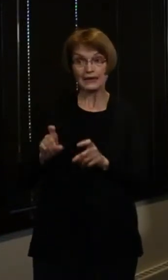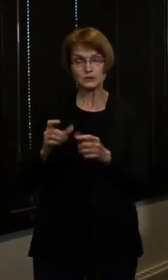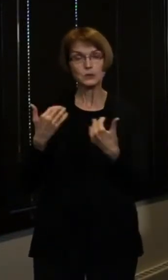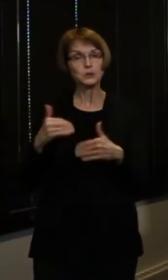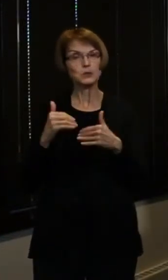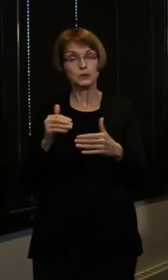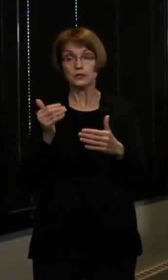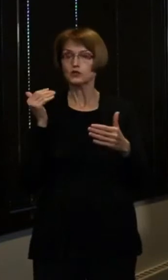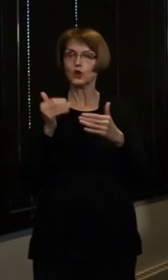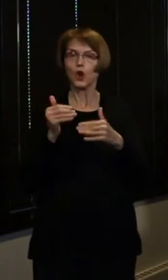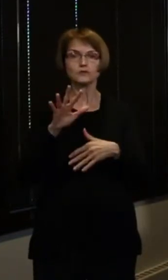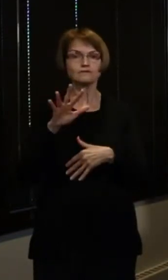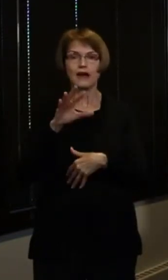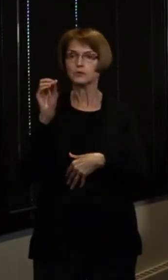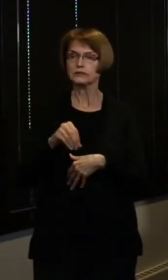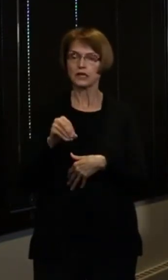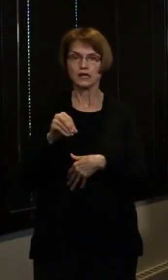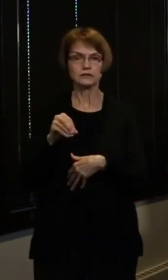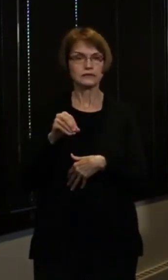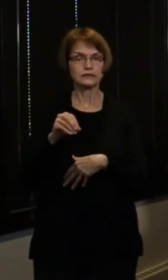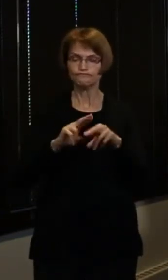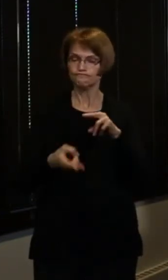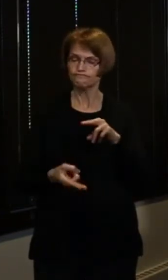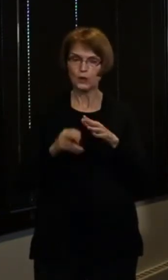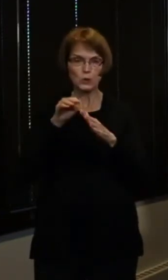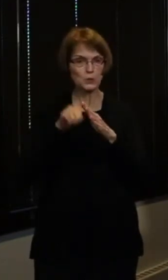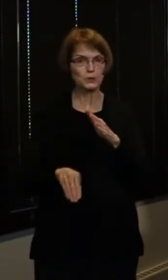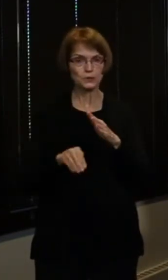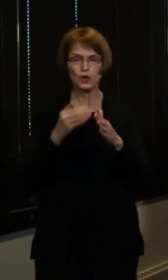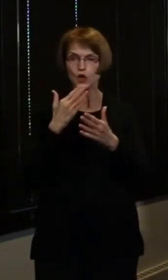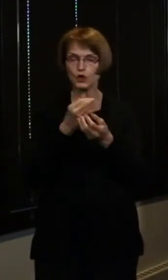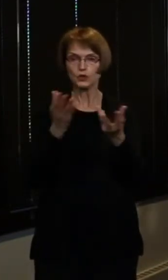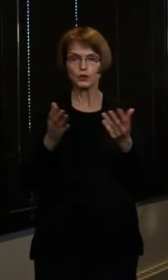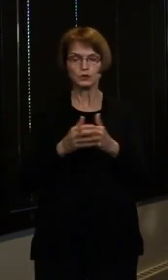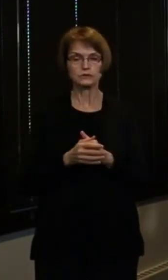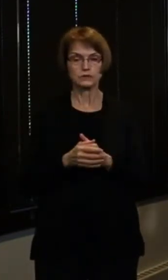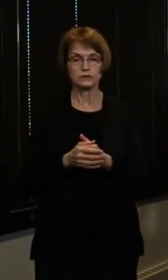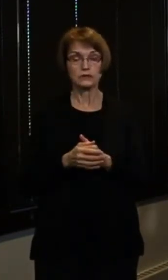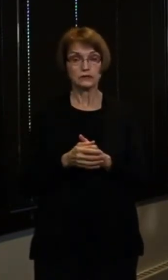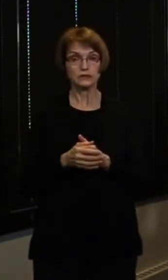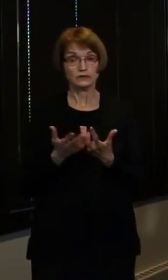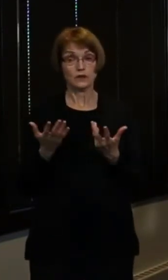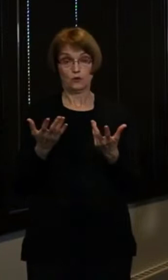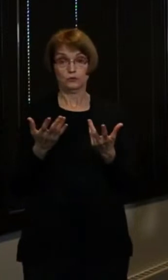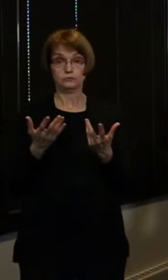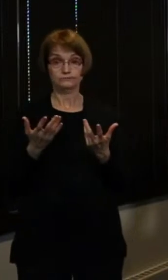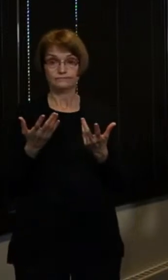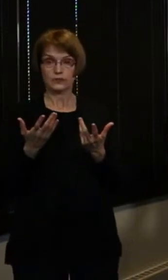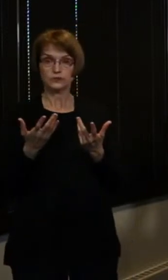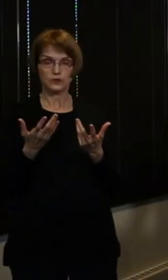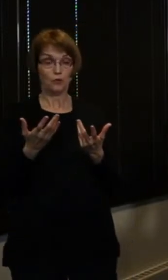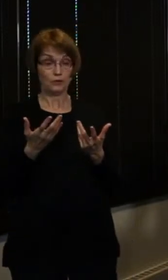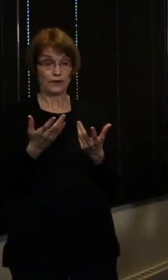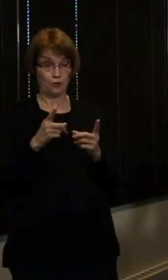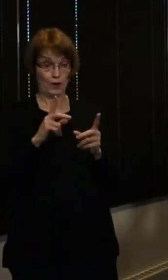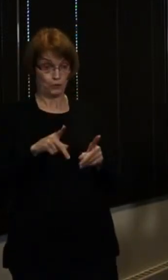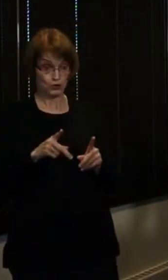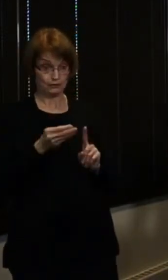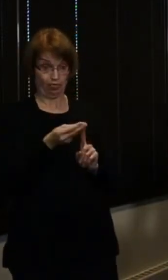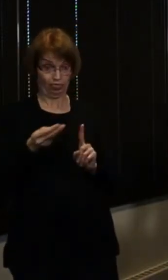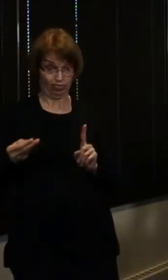that 5% mark, all good news. And our transmission number, as you've heard us talk about, below 1 is